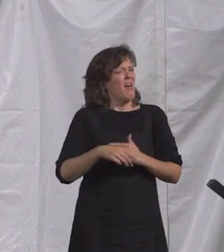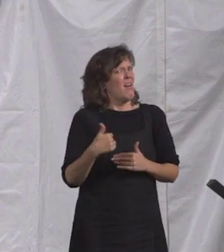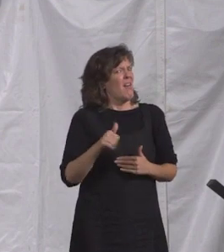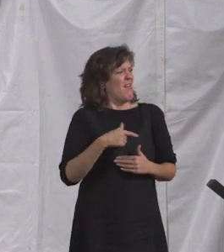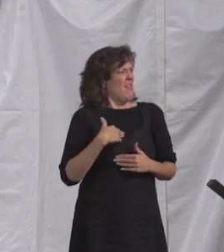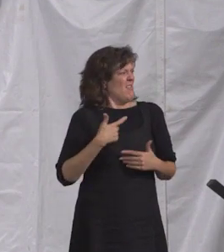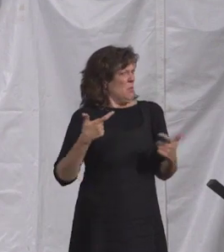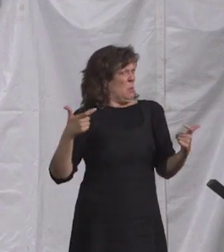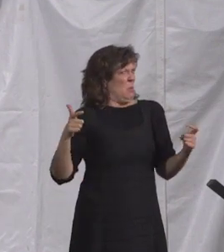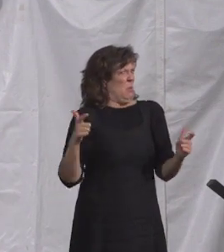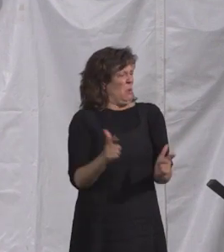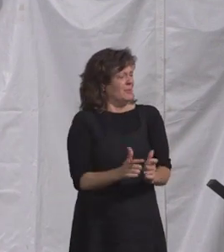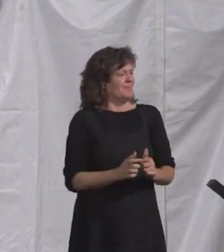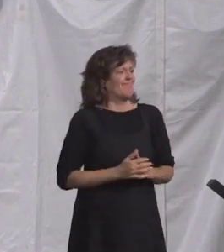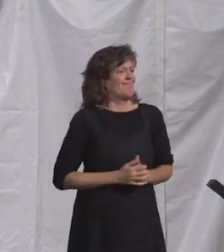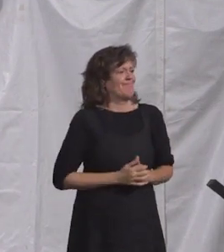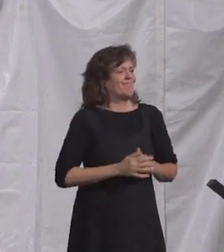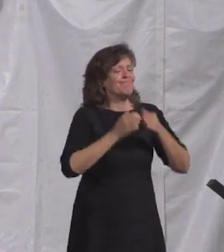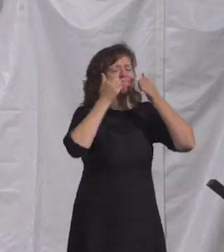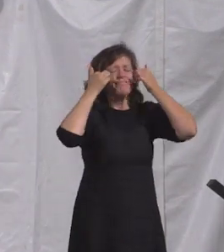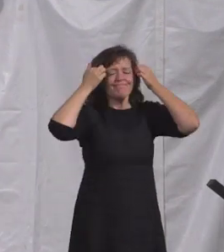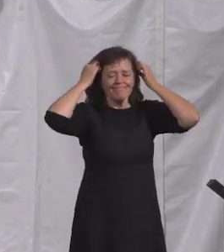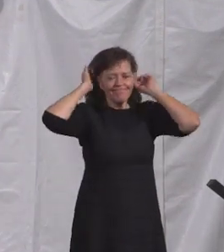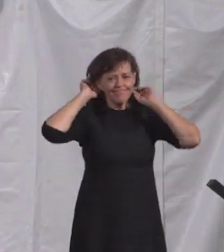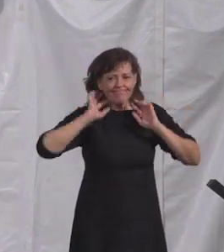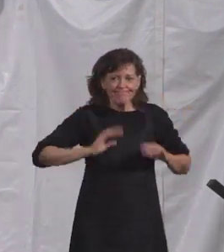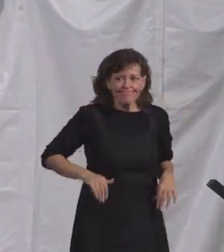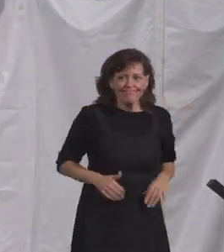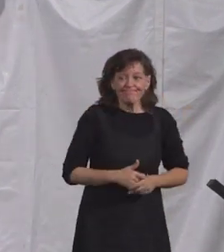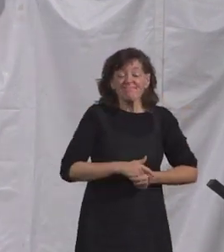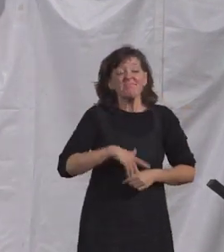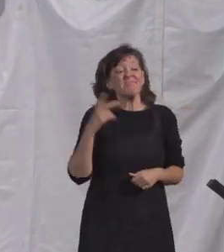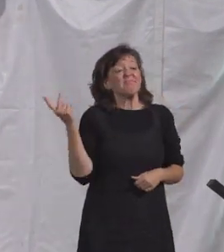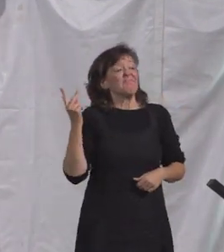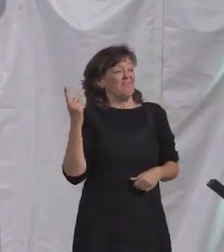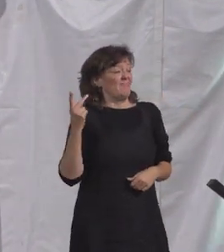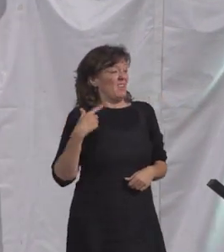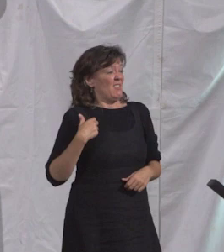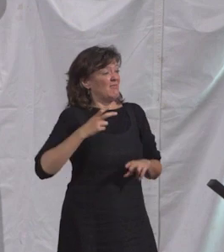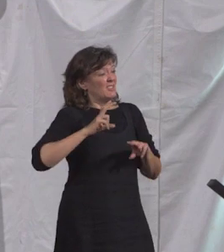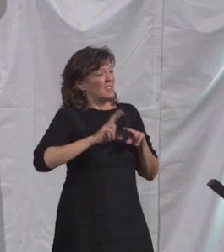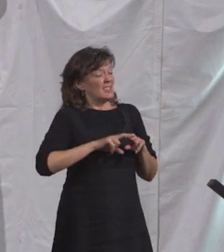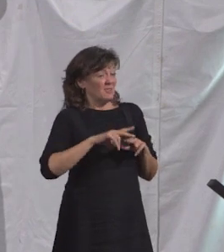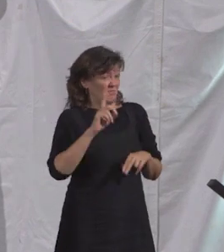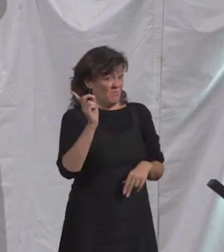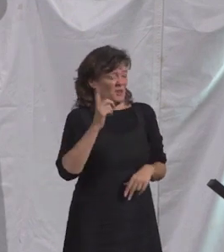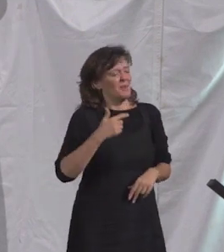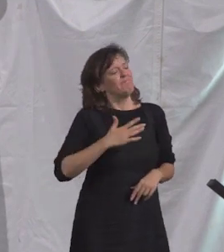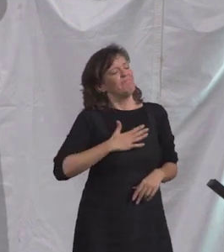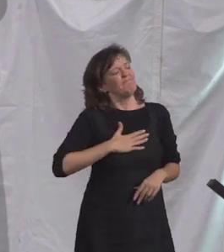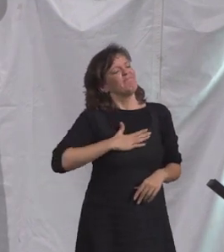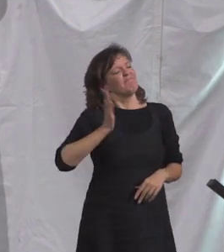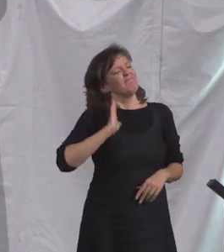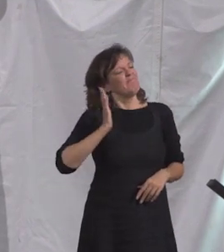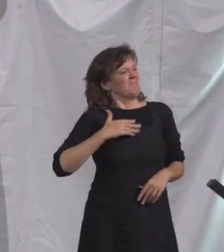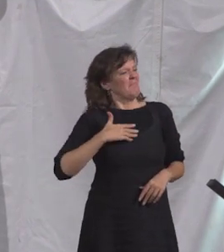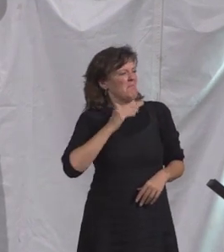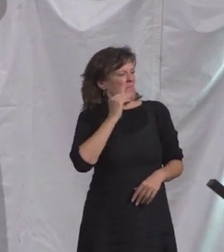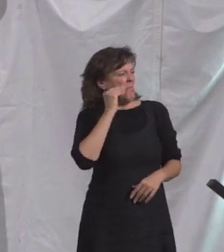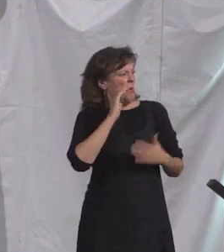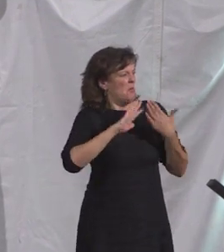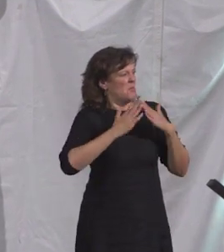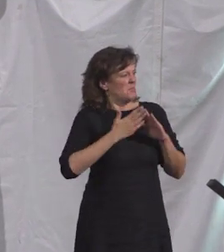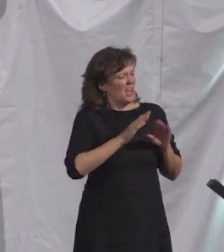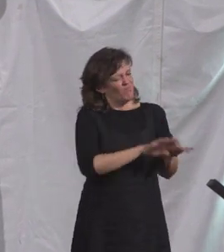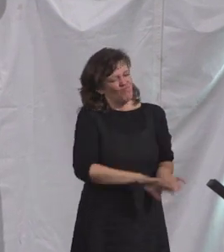So we are sitting at the top of Weberwood Hill. Weberwood Hill is the hill that I grew up on in some of my stories.